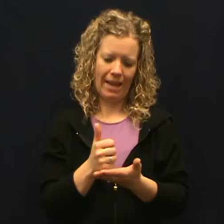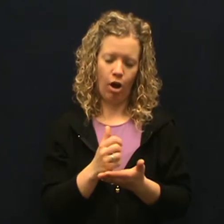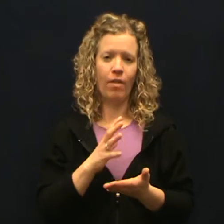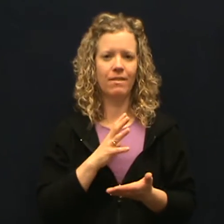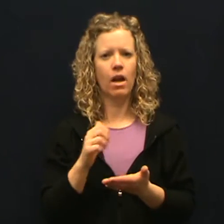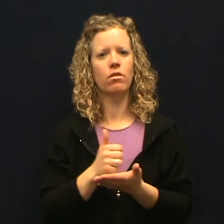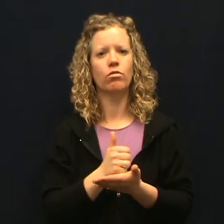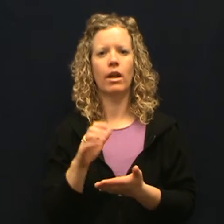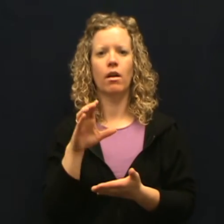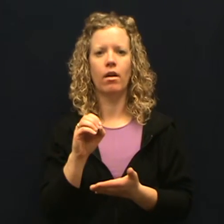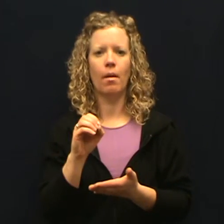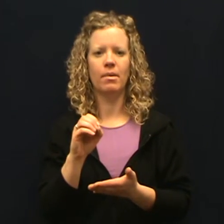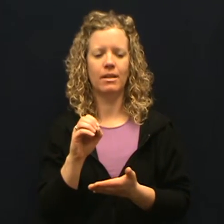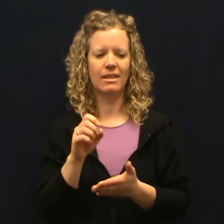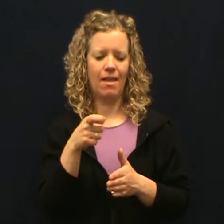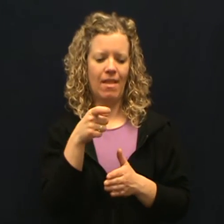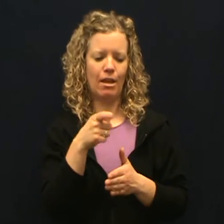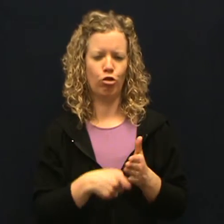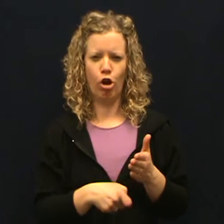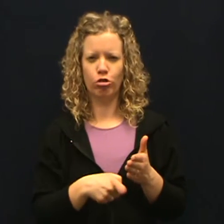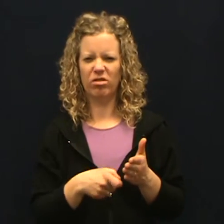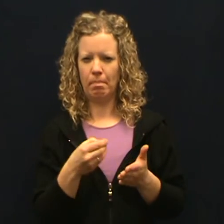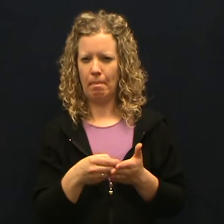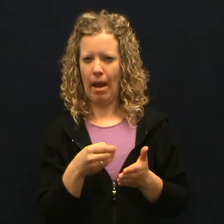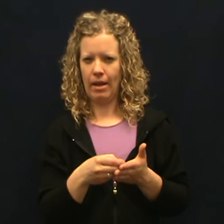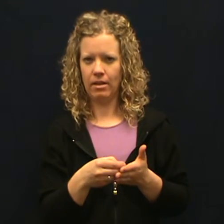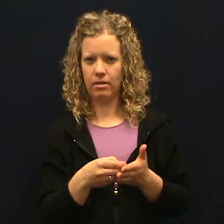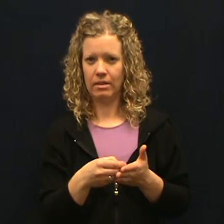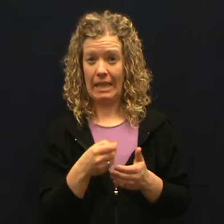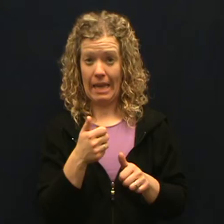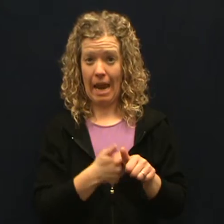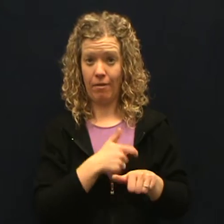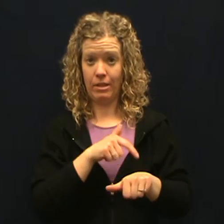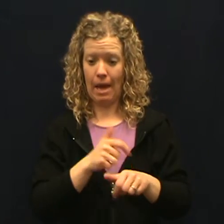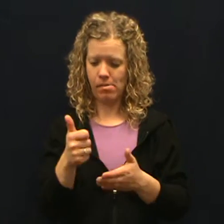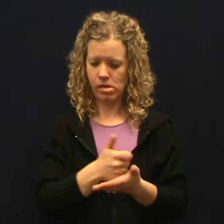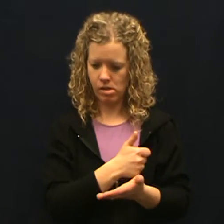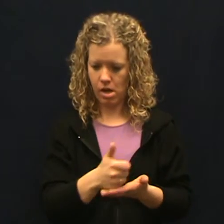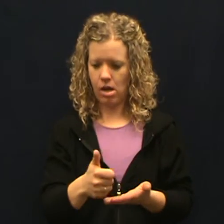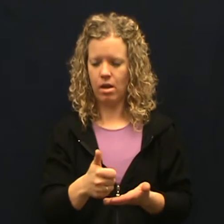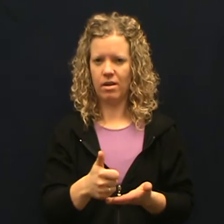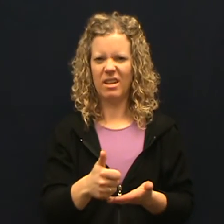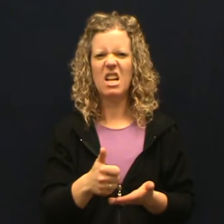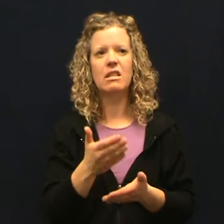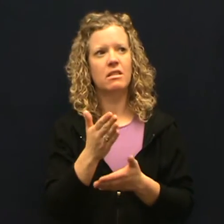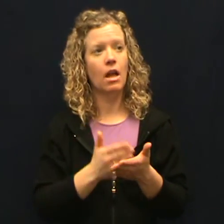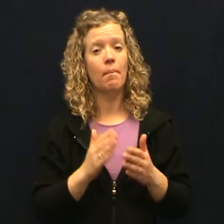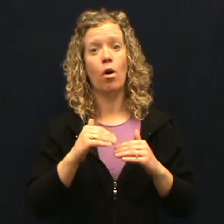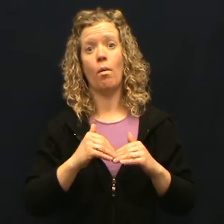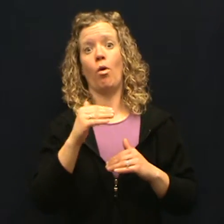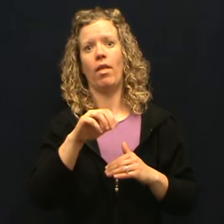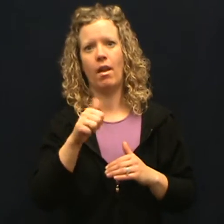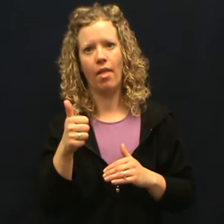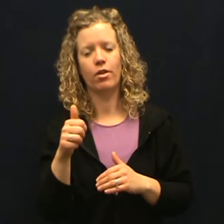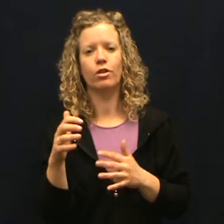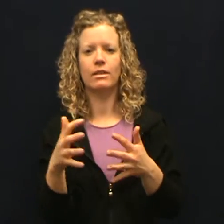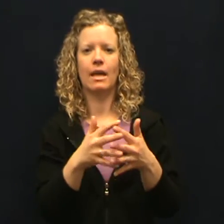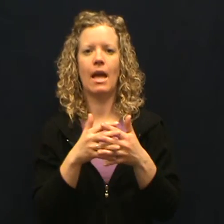sale, and some credit card companies charge a larger fee than others. American Express is famous for their high fees to their